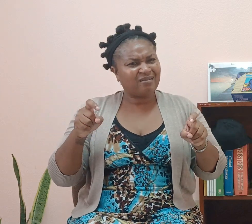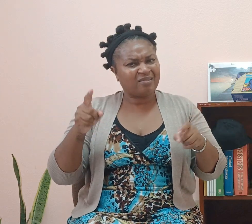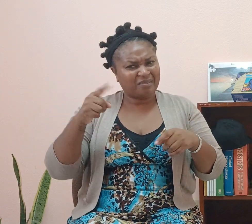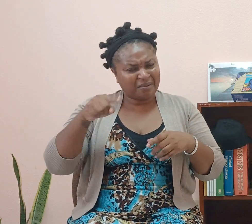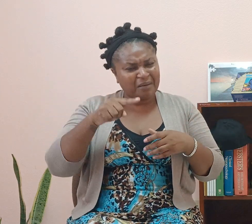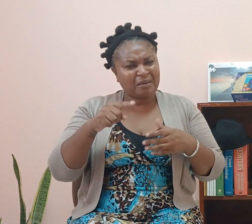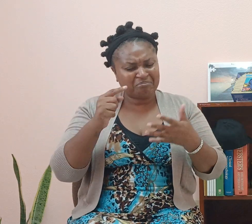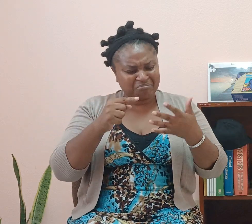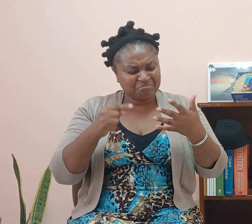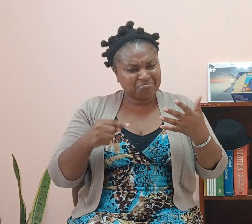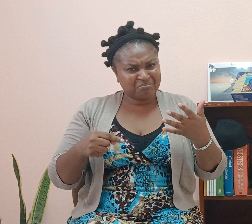33.